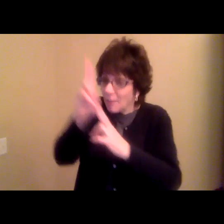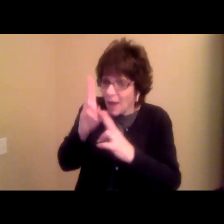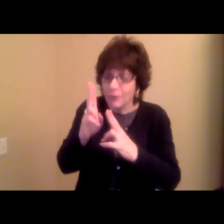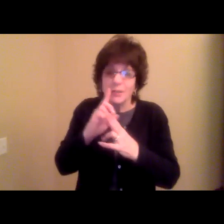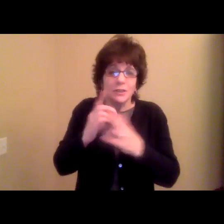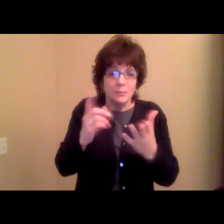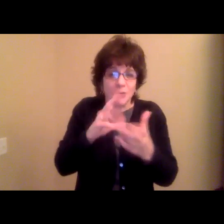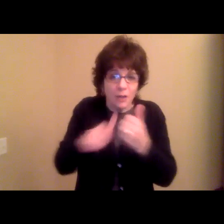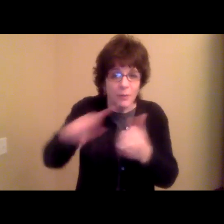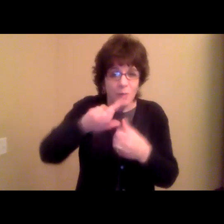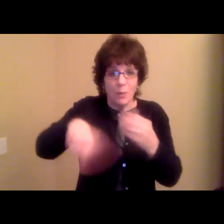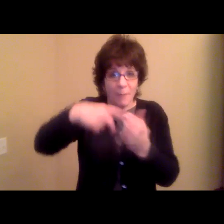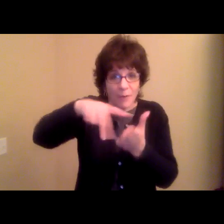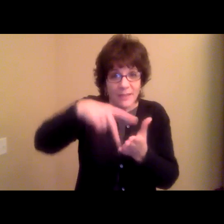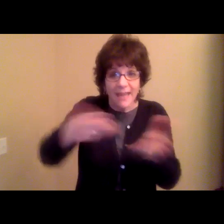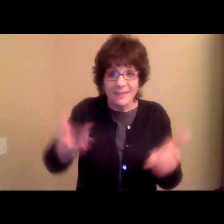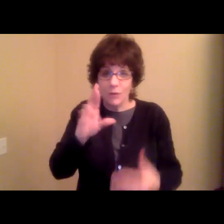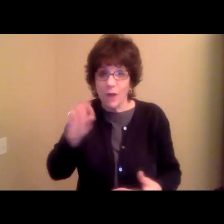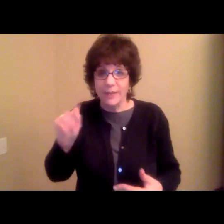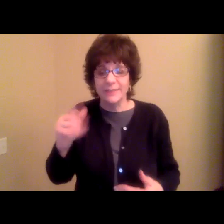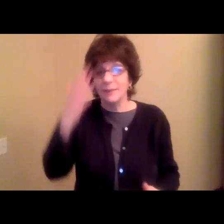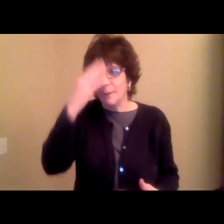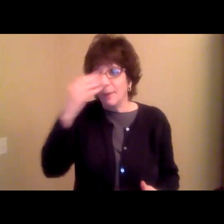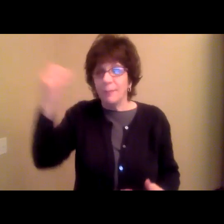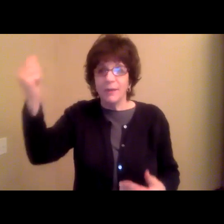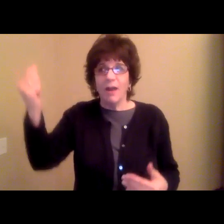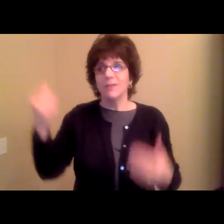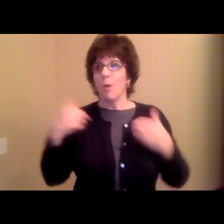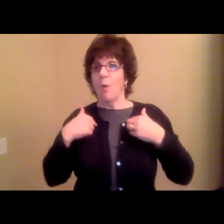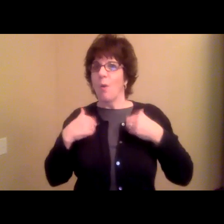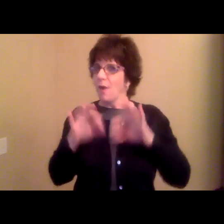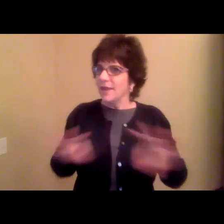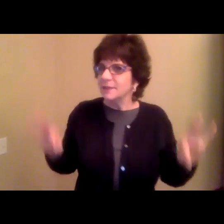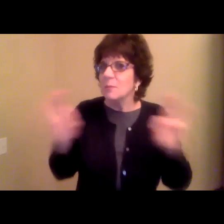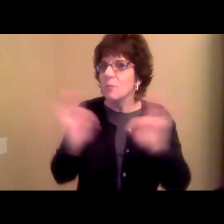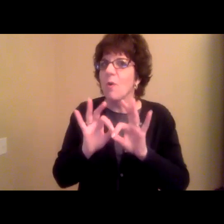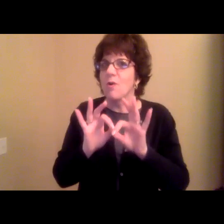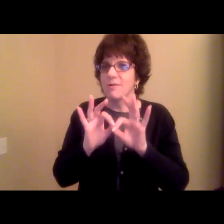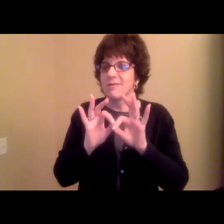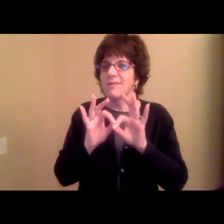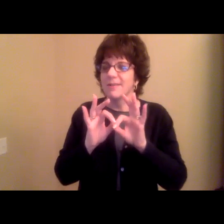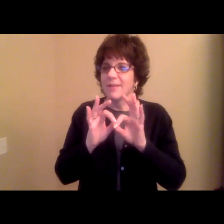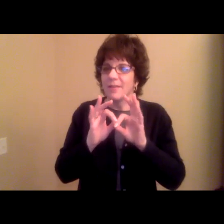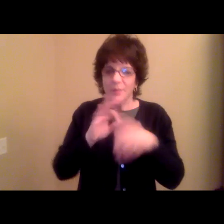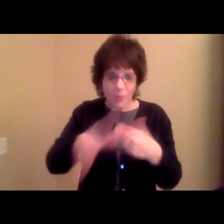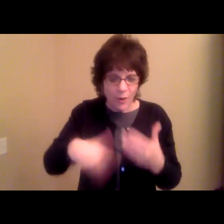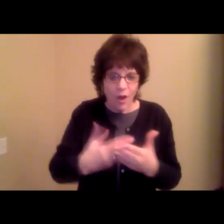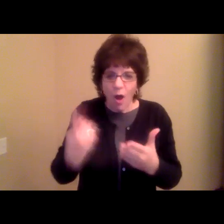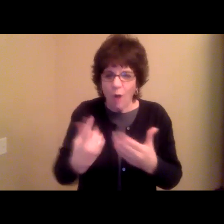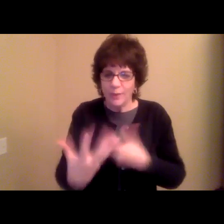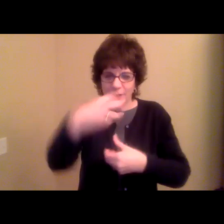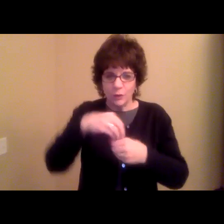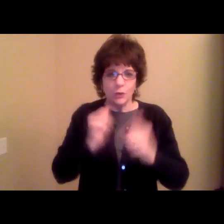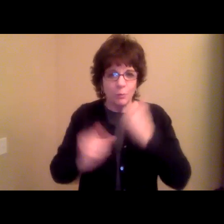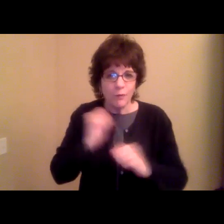you about dance at RIT, because I think it's very important that we always include